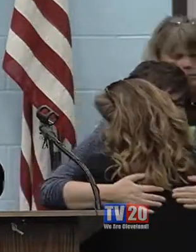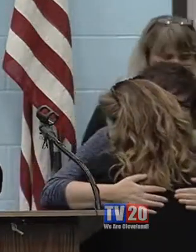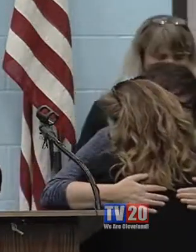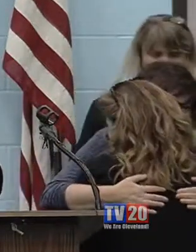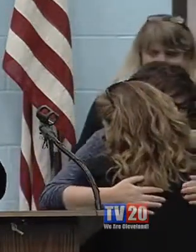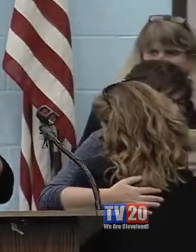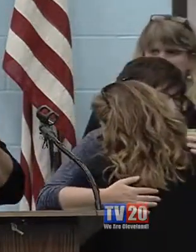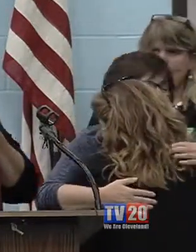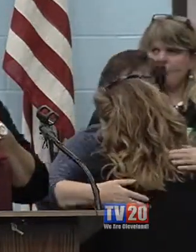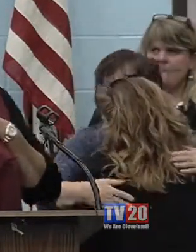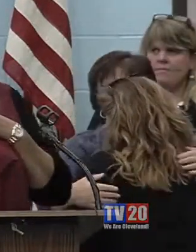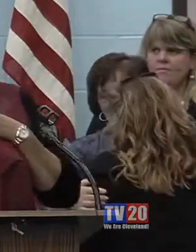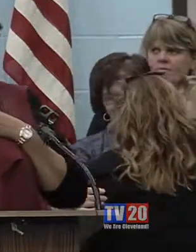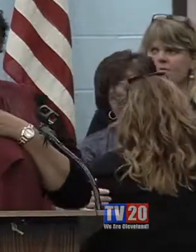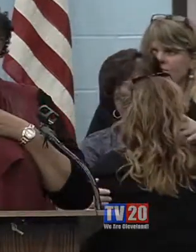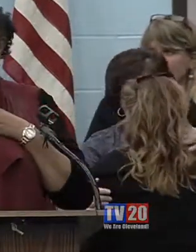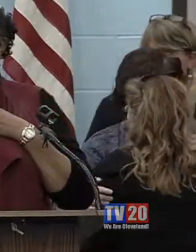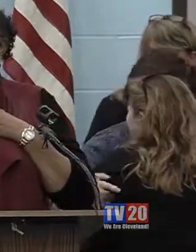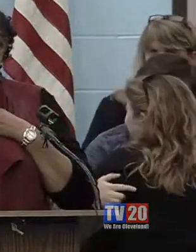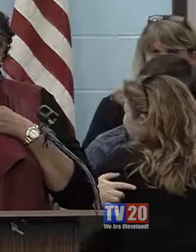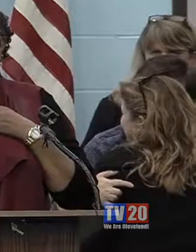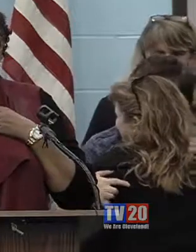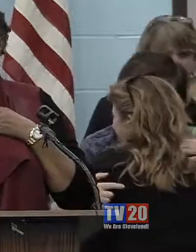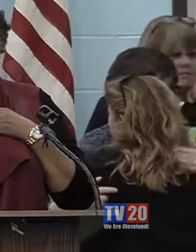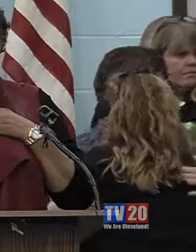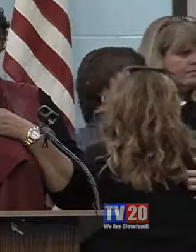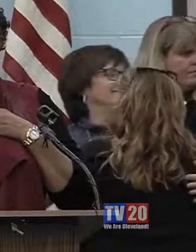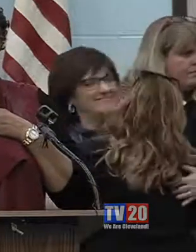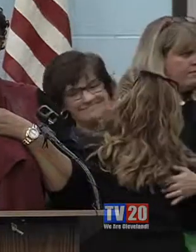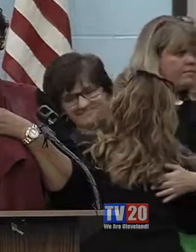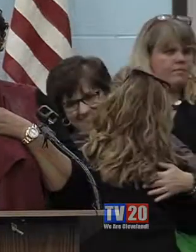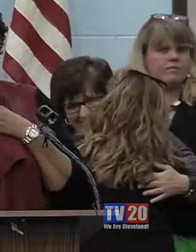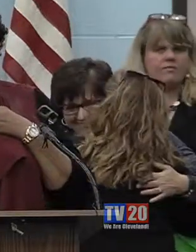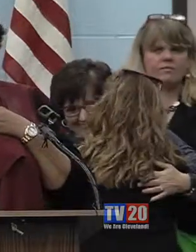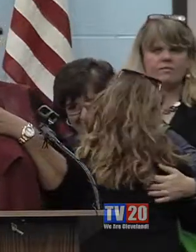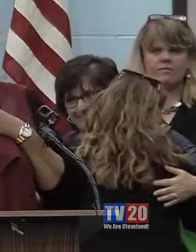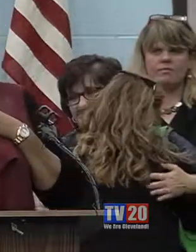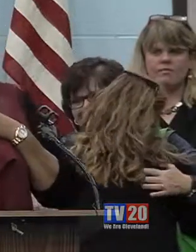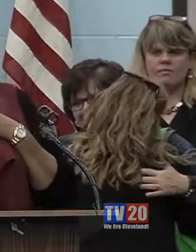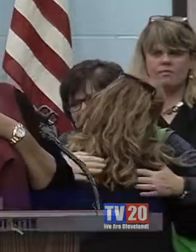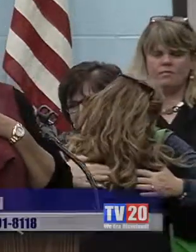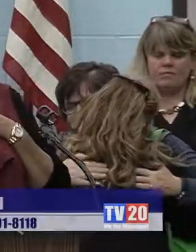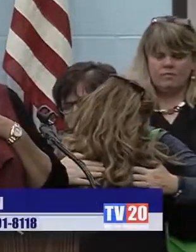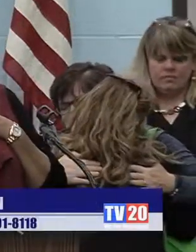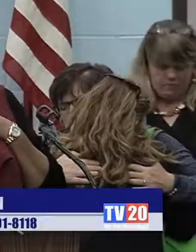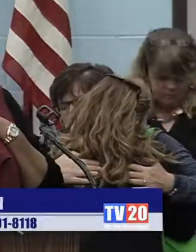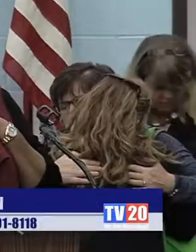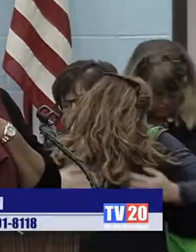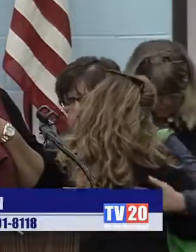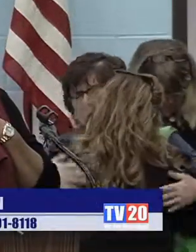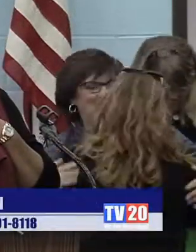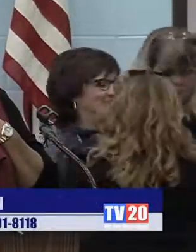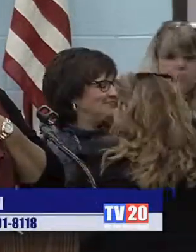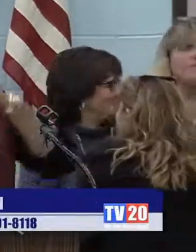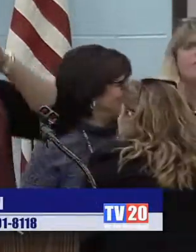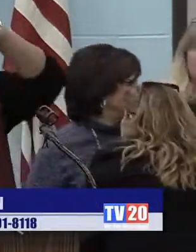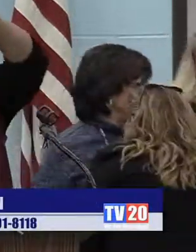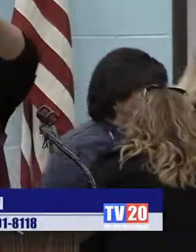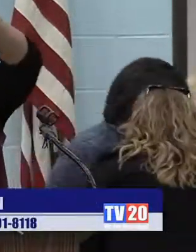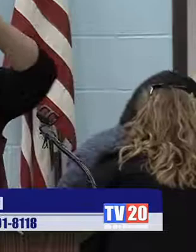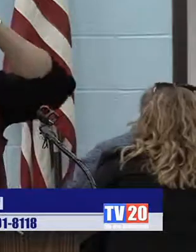621-0303, the Aging and Disability Resource Center. And when you call that number, you will get help, because we're for